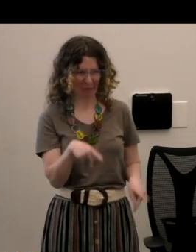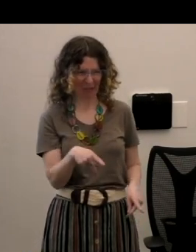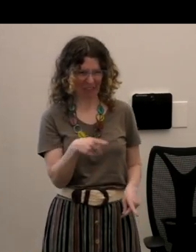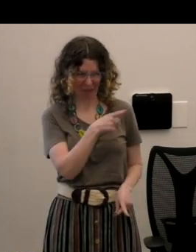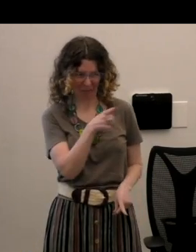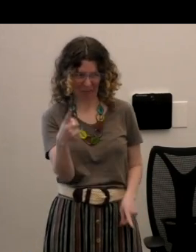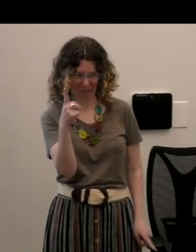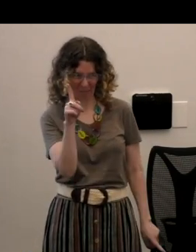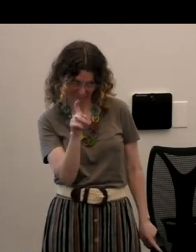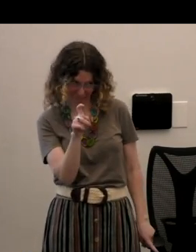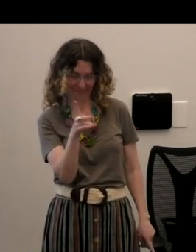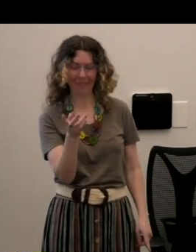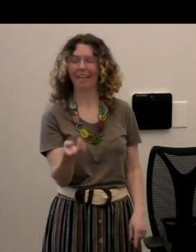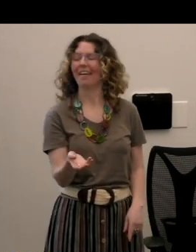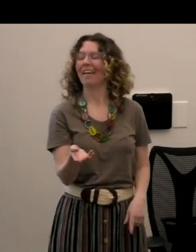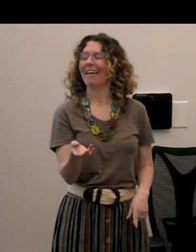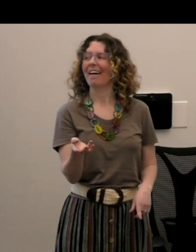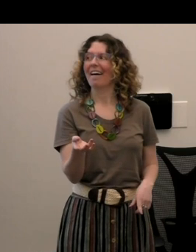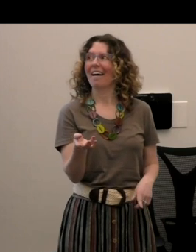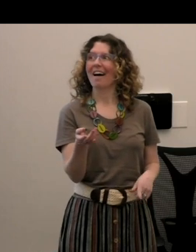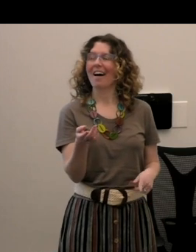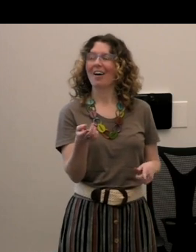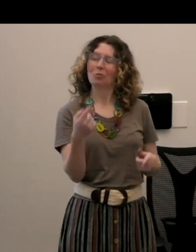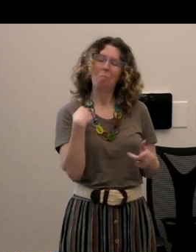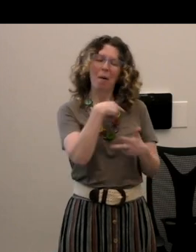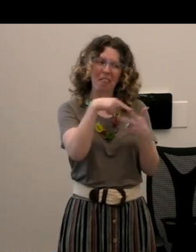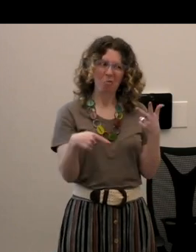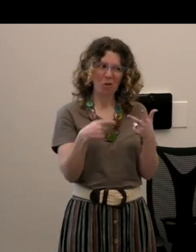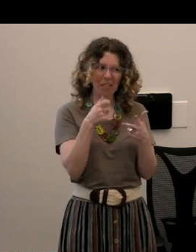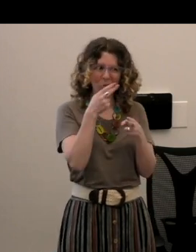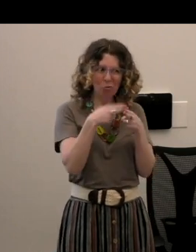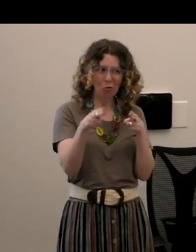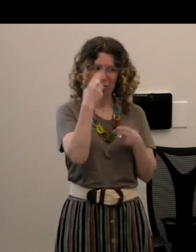So if I'm hearing, why am I signing? I wonder if anyone has that question.